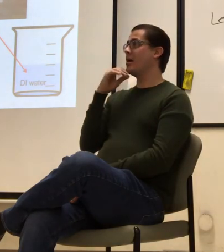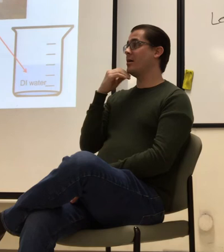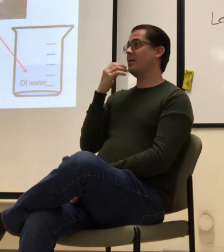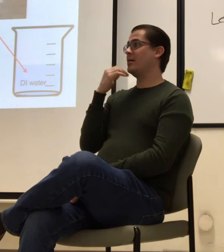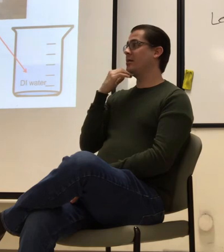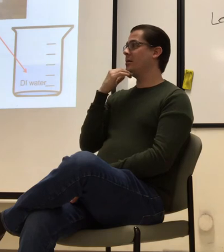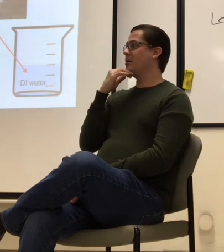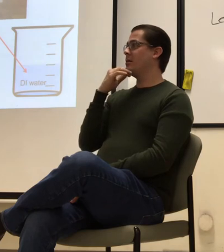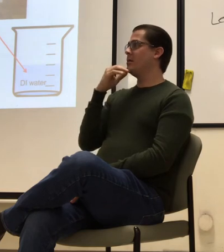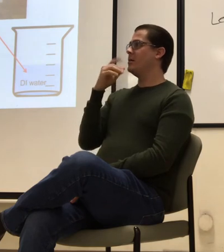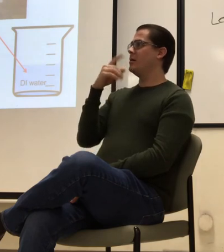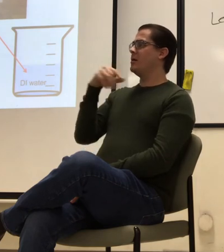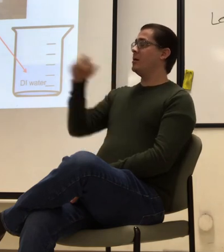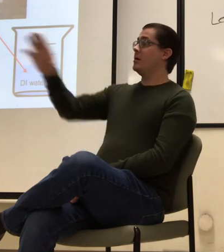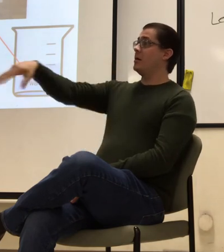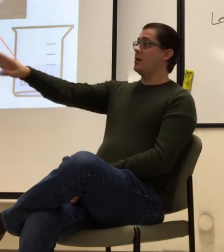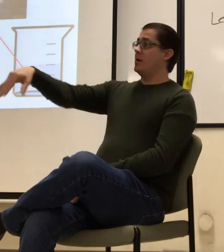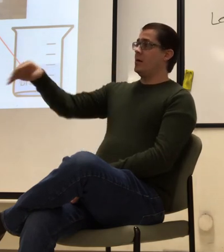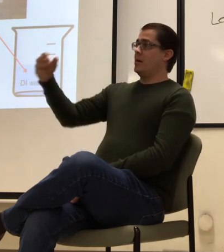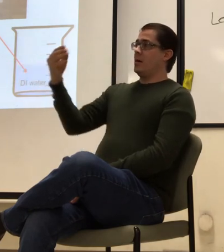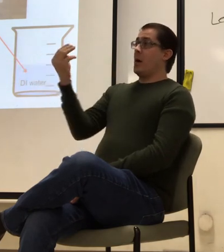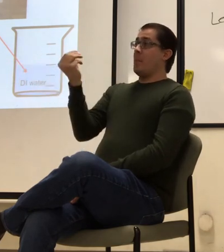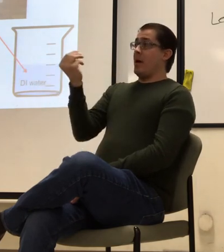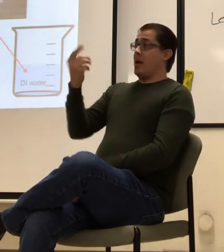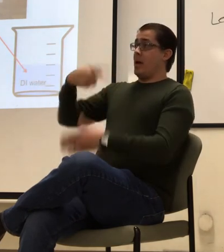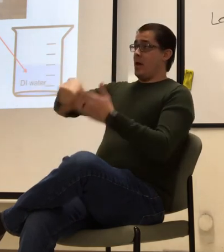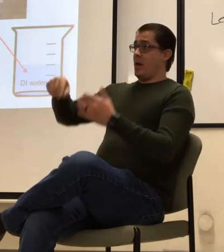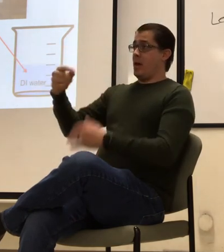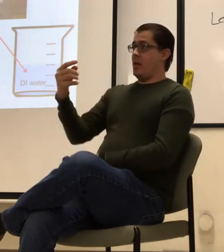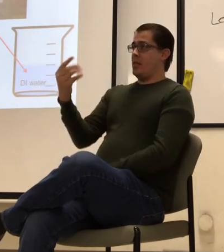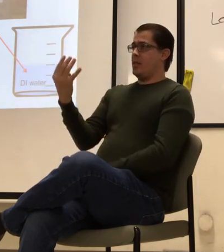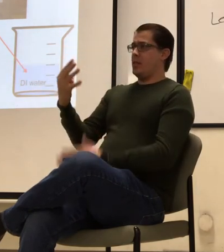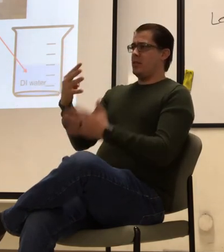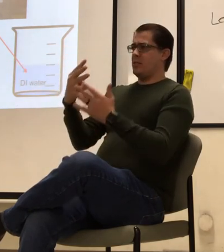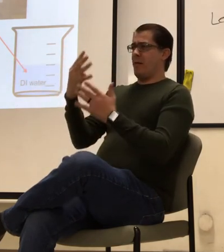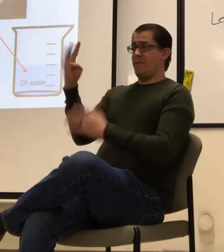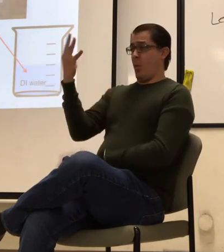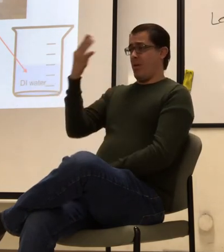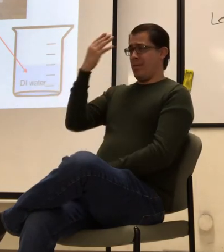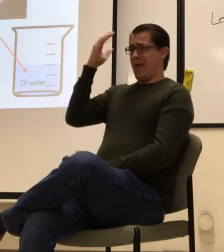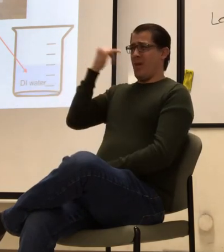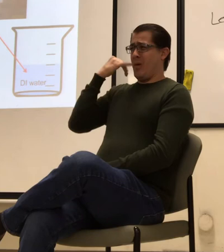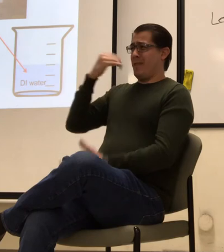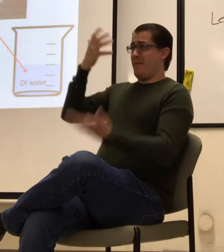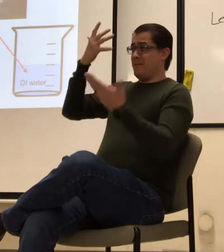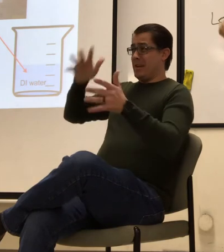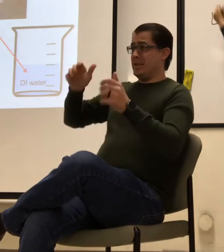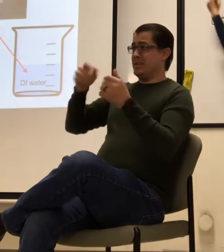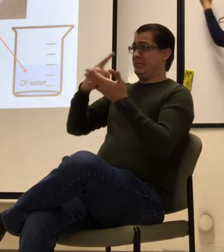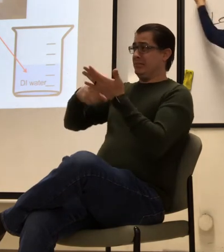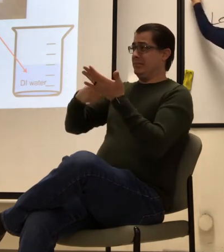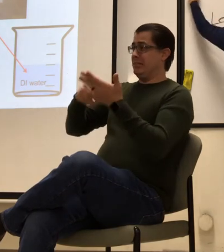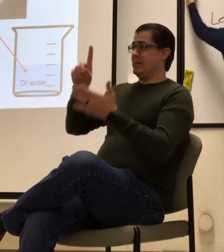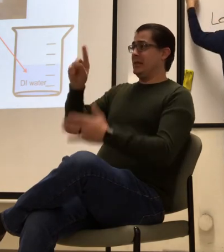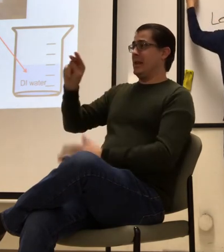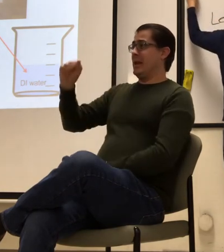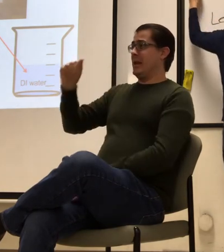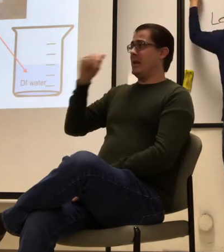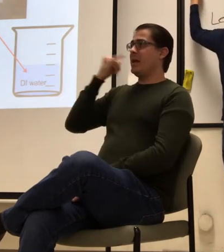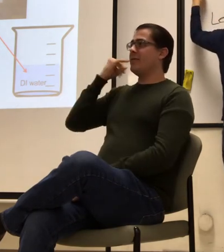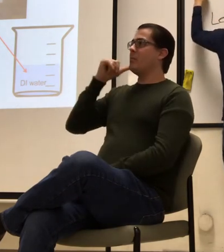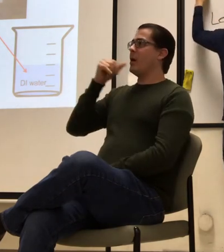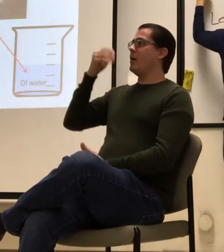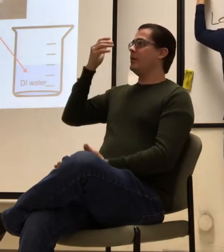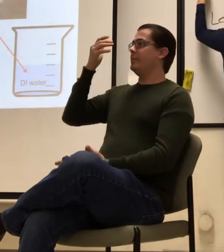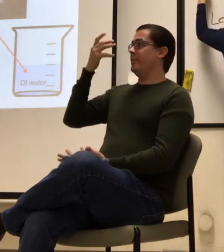Monday's the 4th. So on Monday the 4th, I don't know if I'm going to be done or not with DNA. If I'm not done, I'll finish